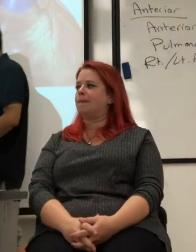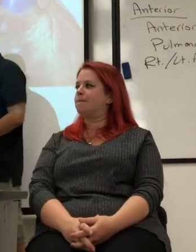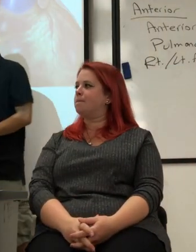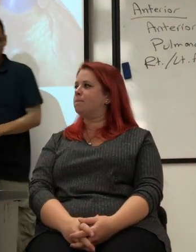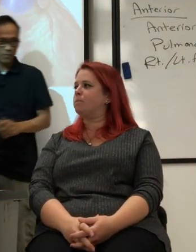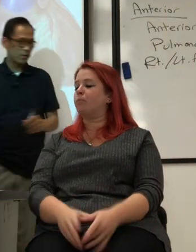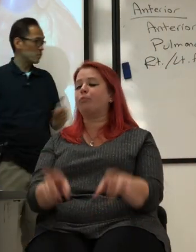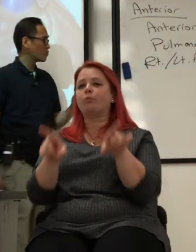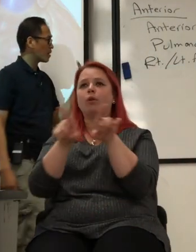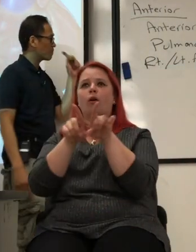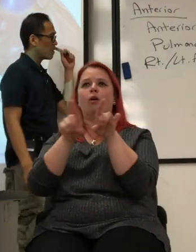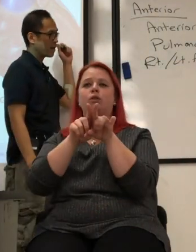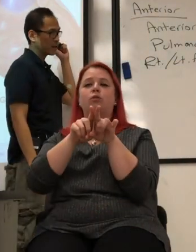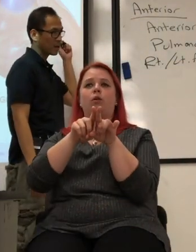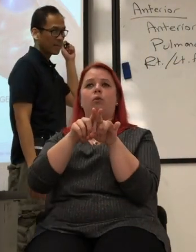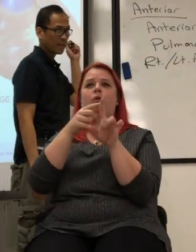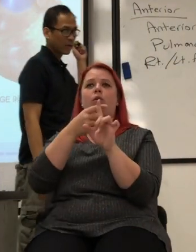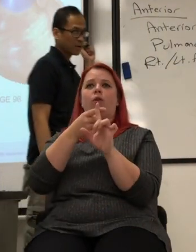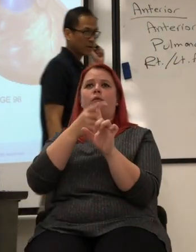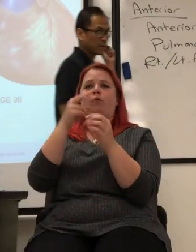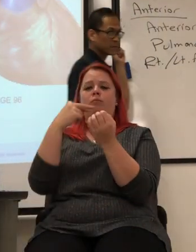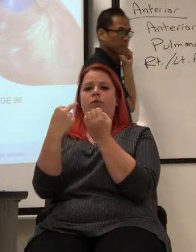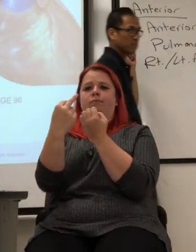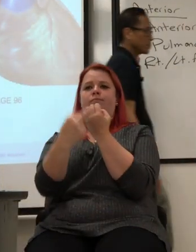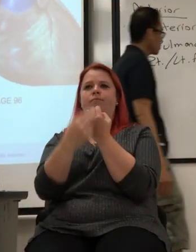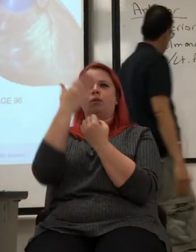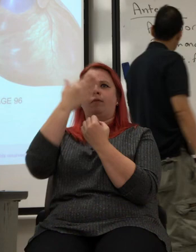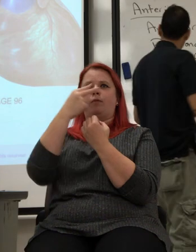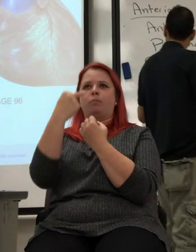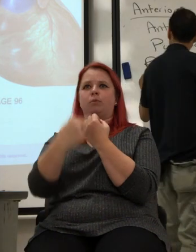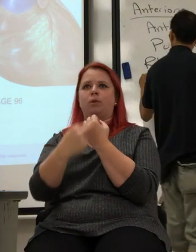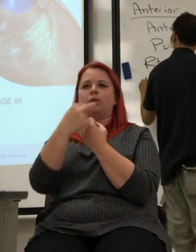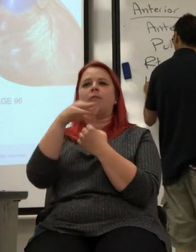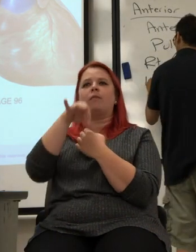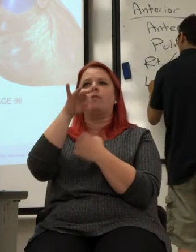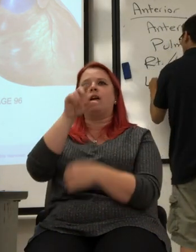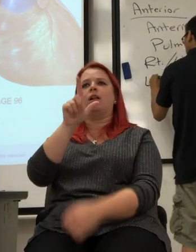Also from the anterior view, try to find ligamentum arteriosum.